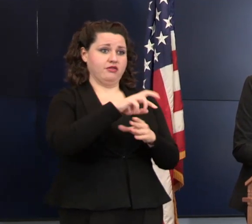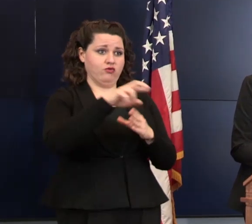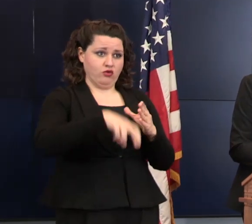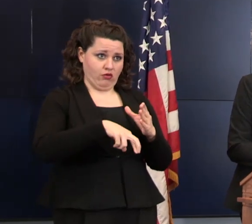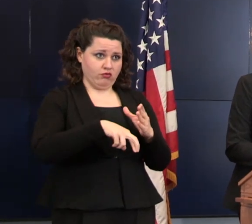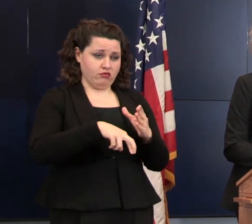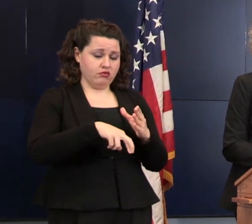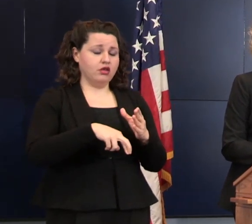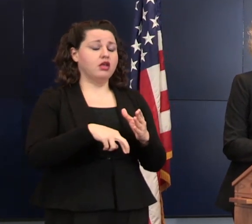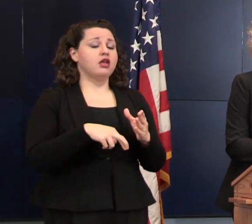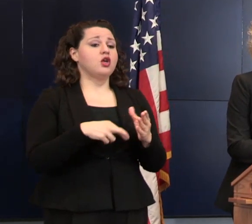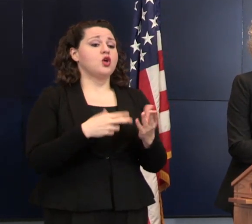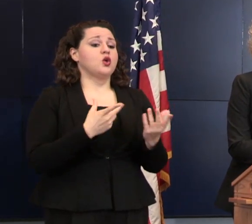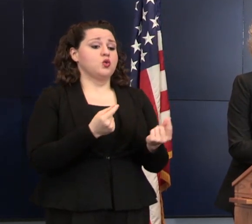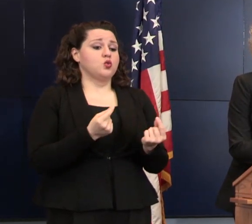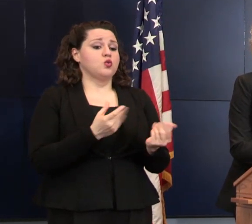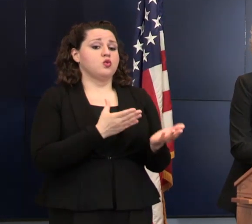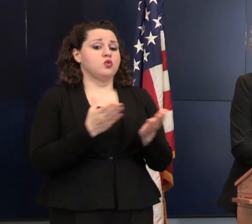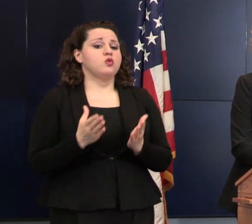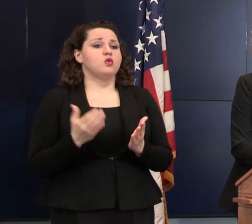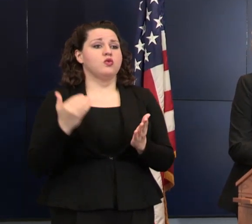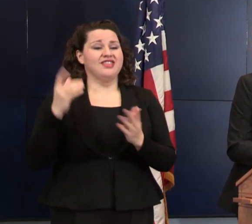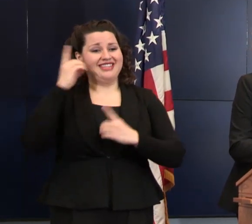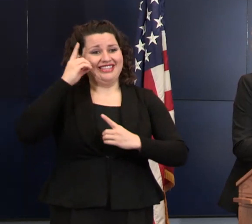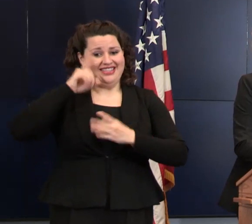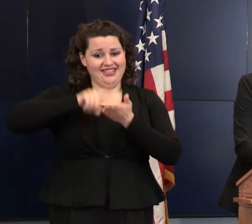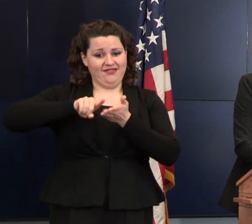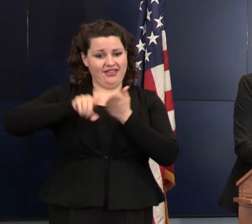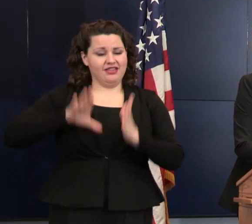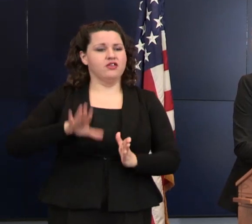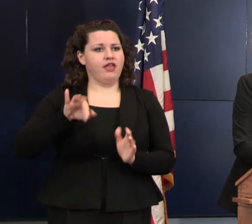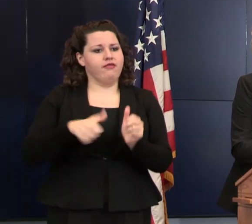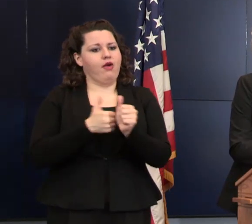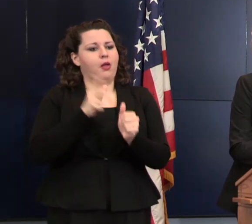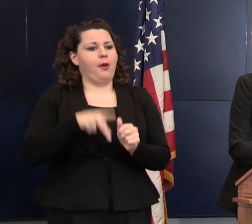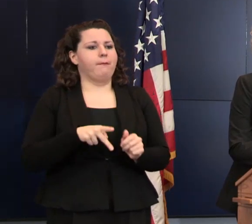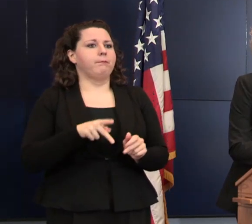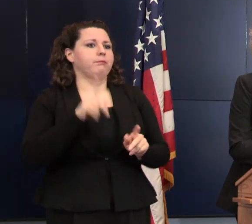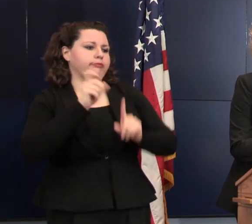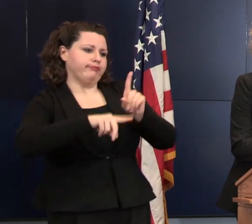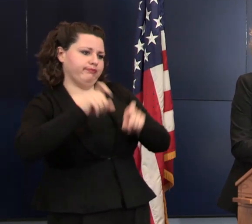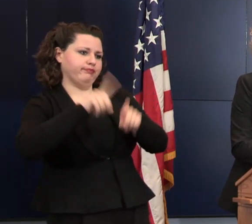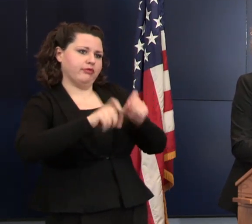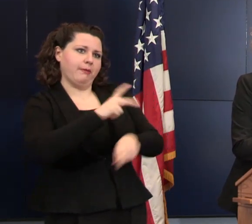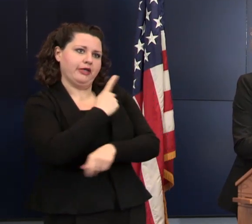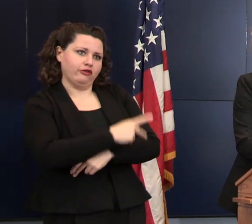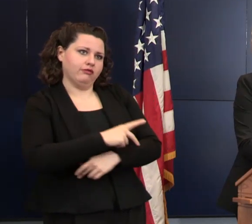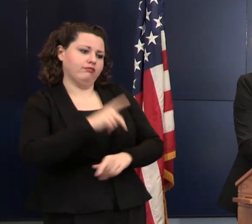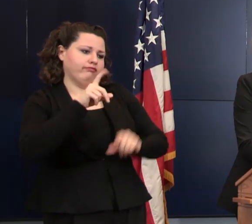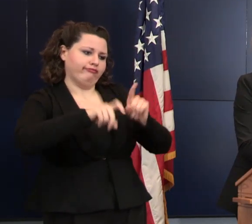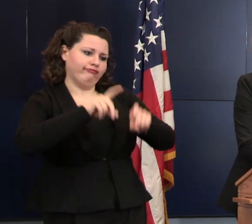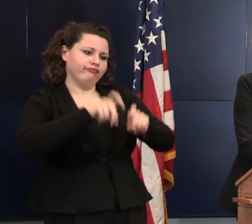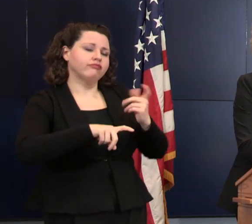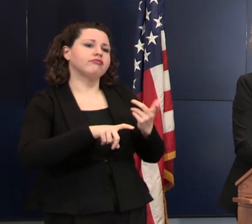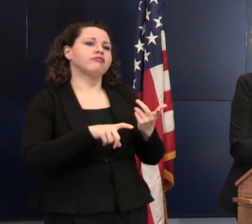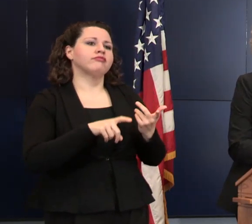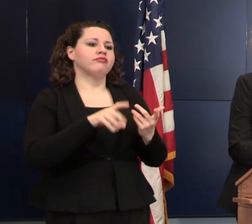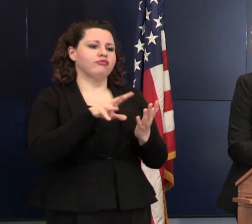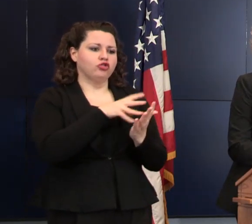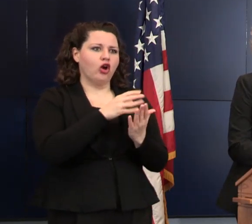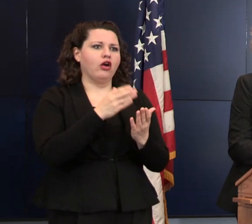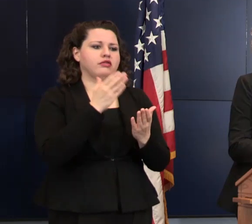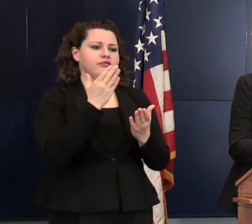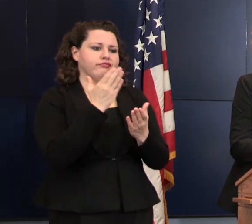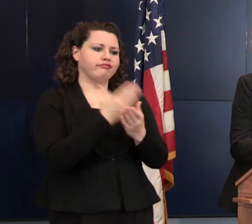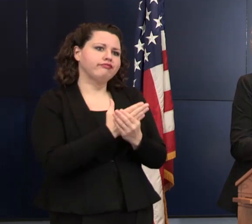test result, and then we have our disease investigators that do the follow-up questions with patients and obtain charts and that sort